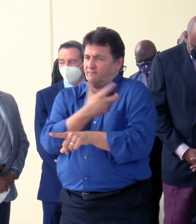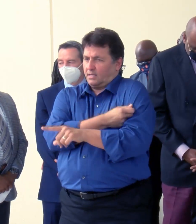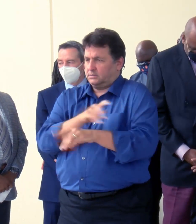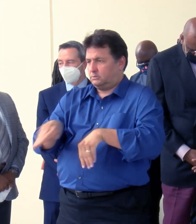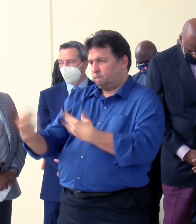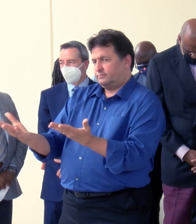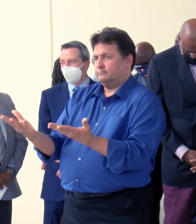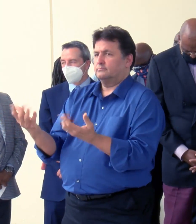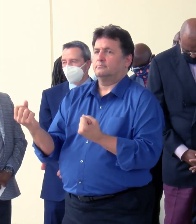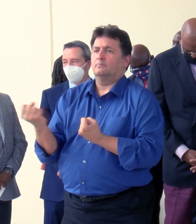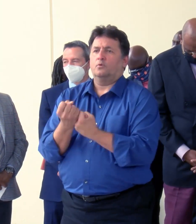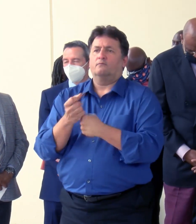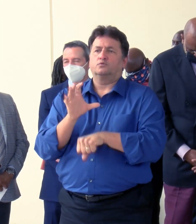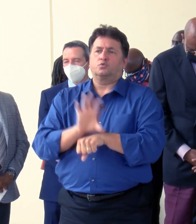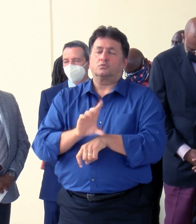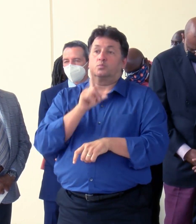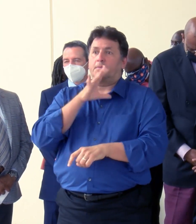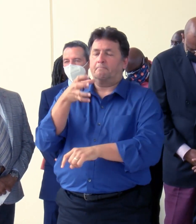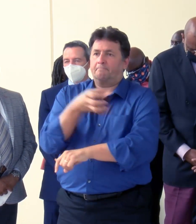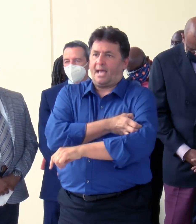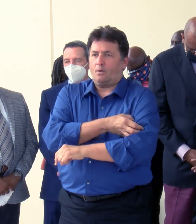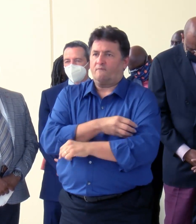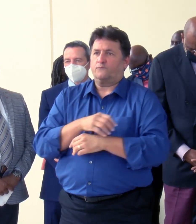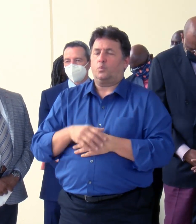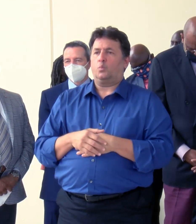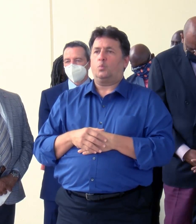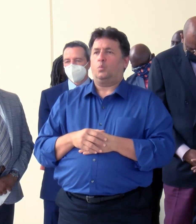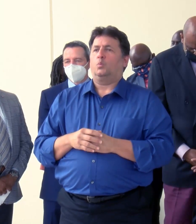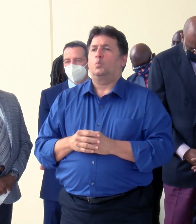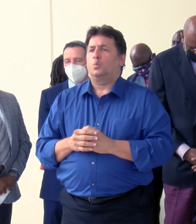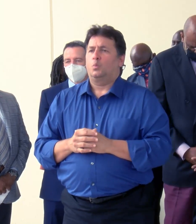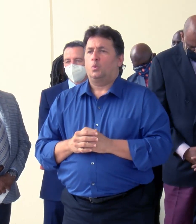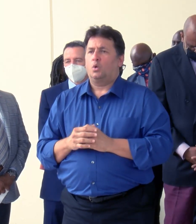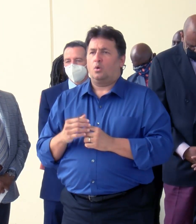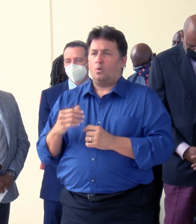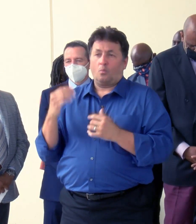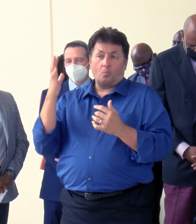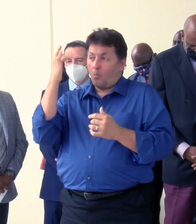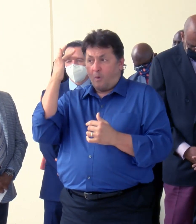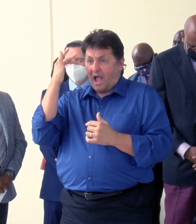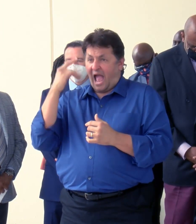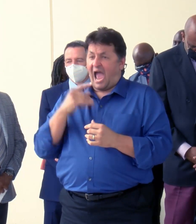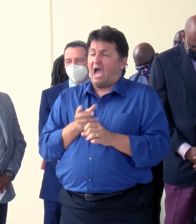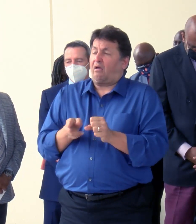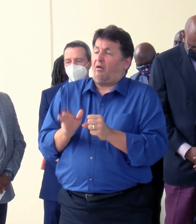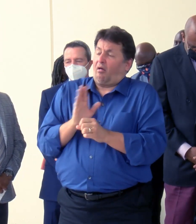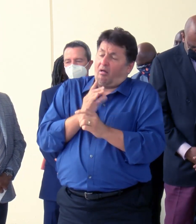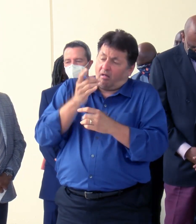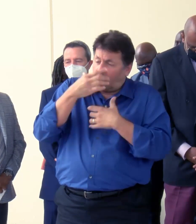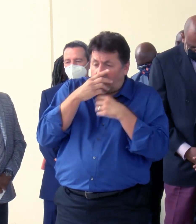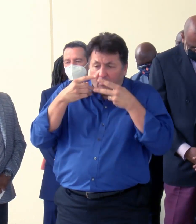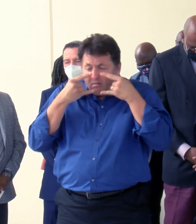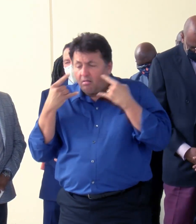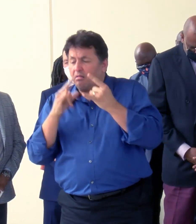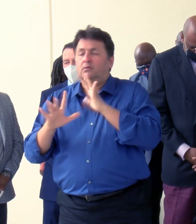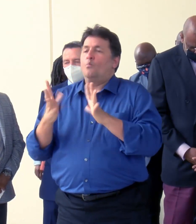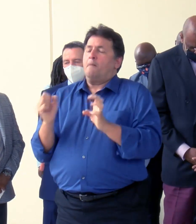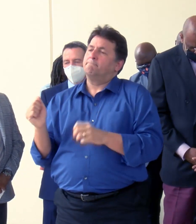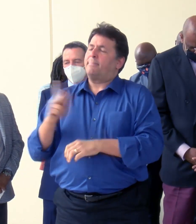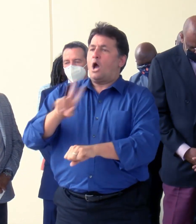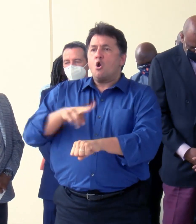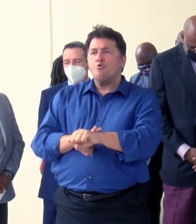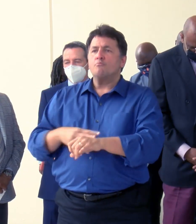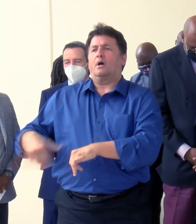a powerful tool to fight the virus and return to our normal routines. Walgreens continues to be a valuable partner